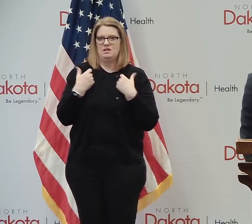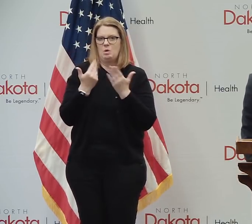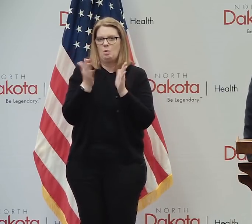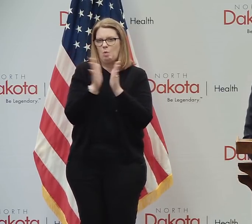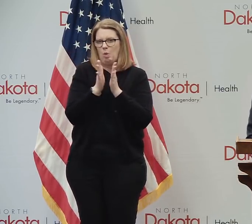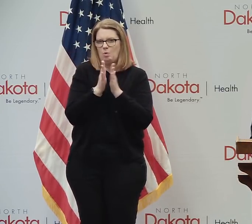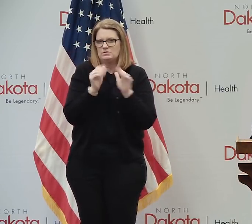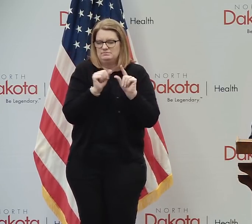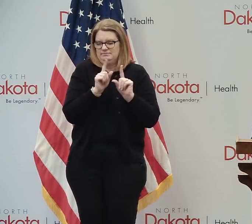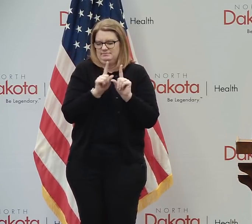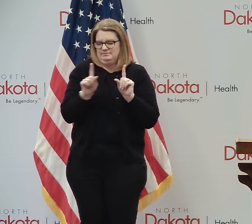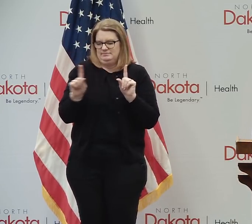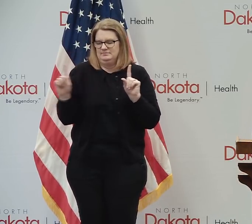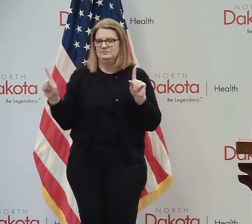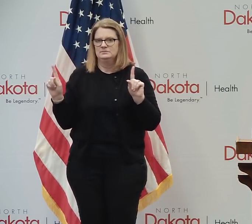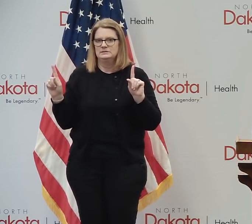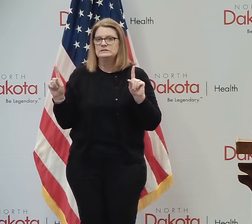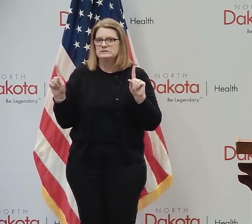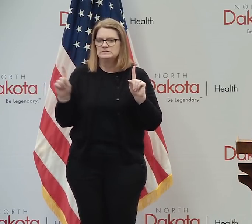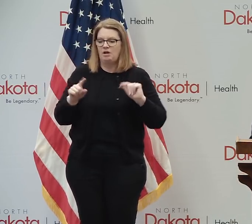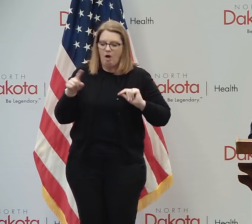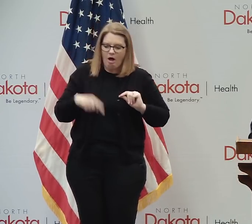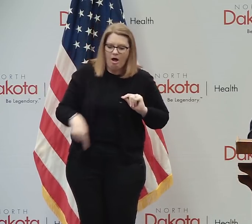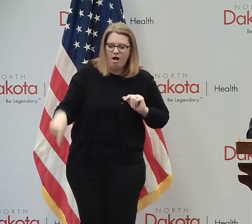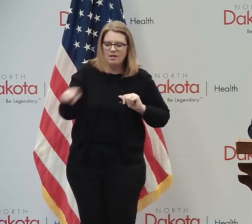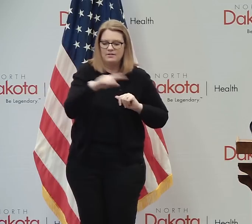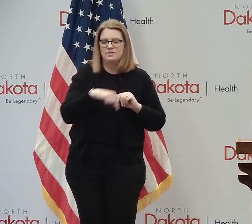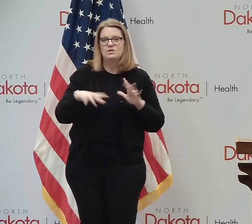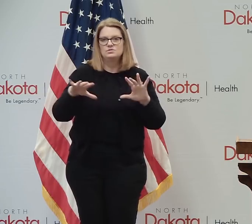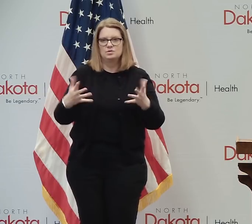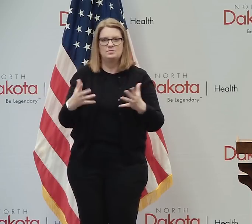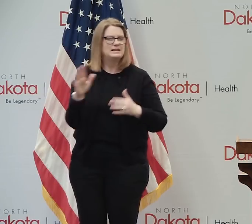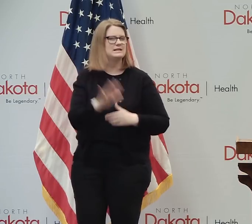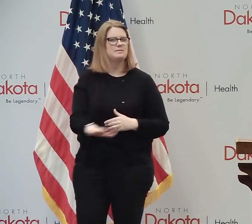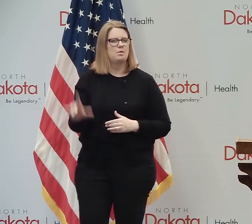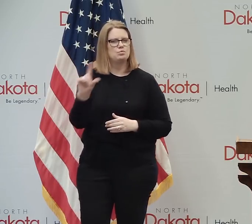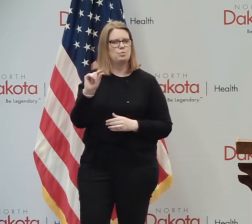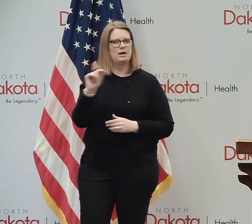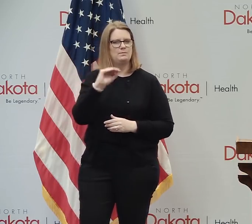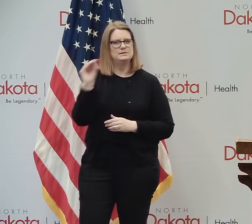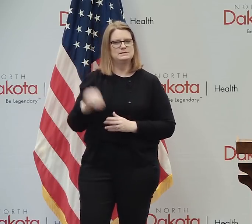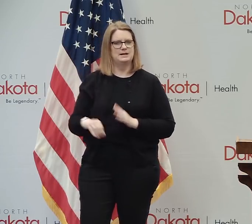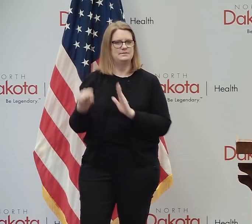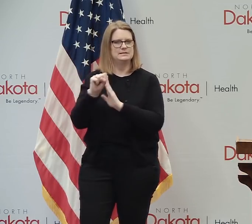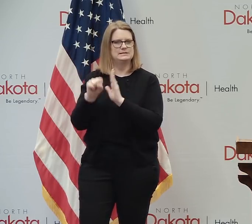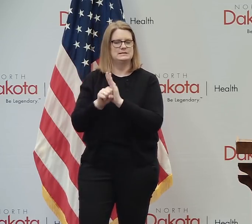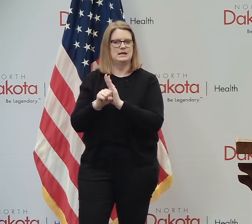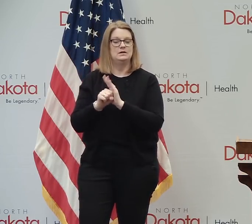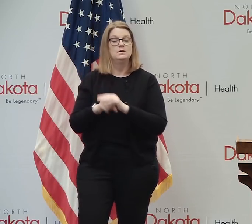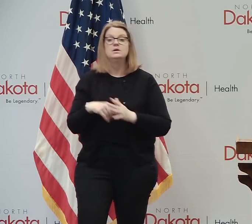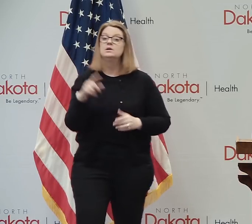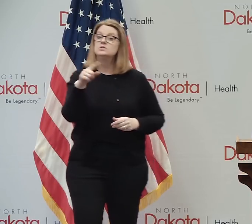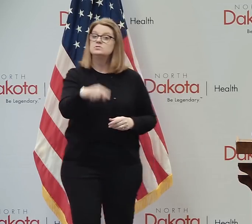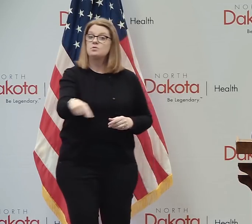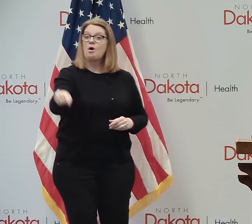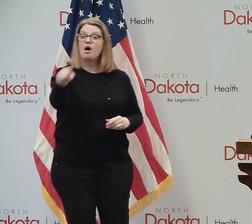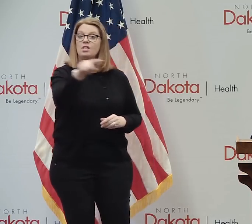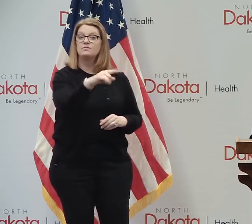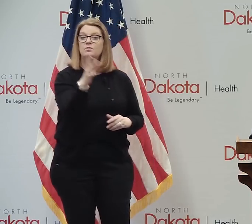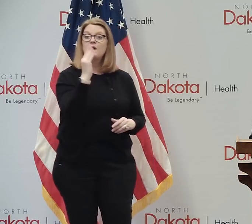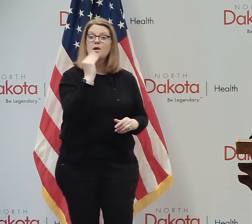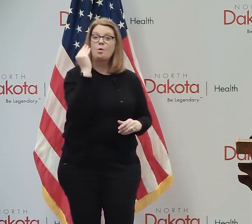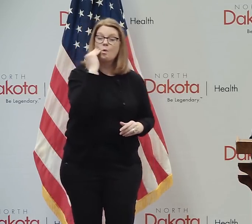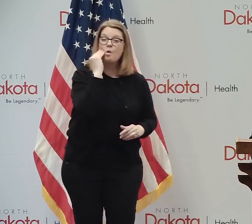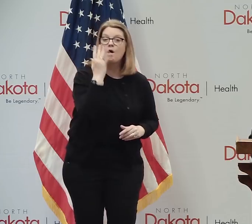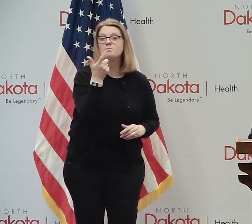population, we're talking about all of those groups, and that represents about 20% of the state. And so for all of you that are out there that have been, doing a